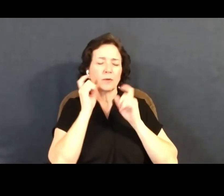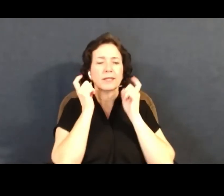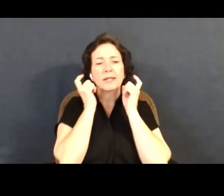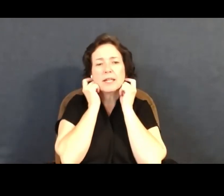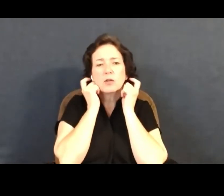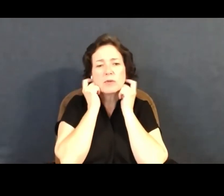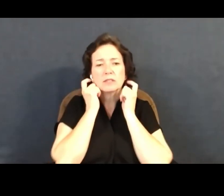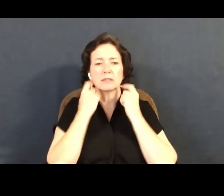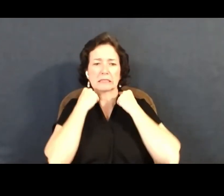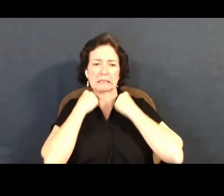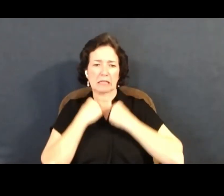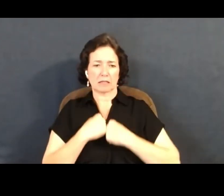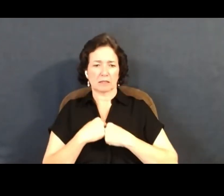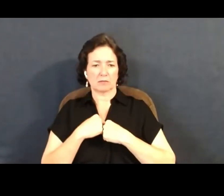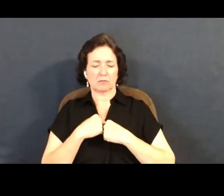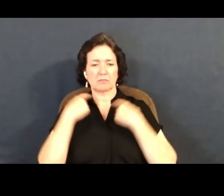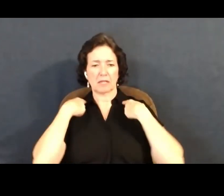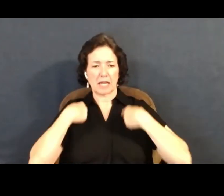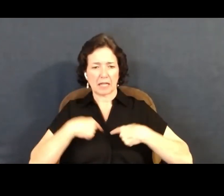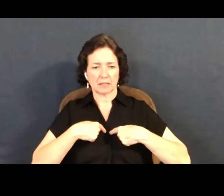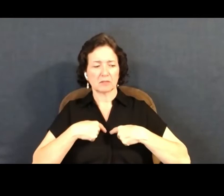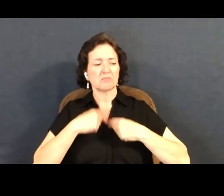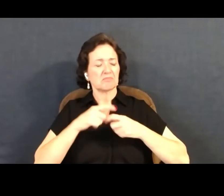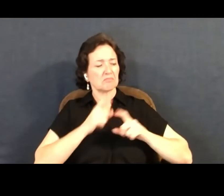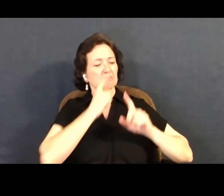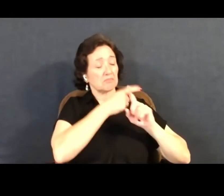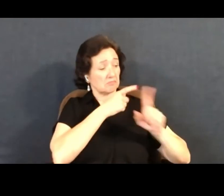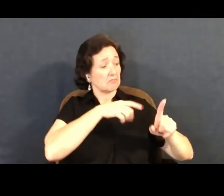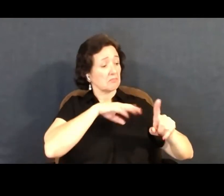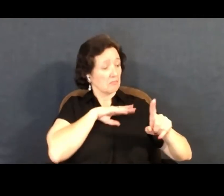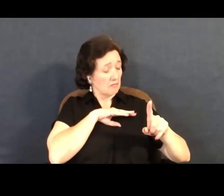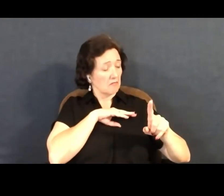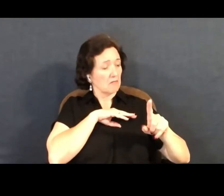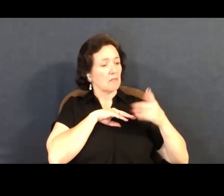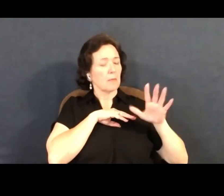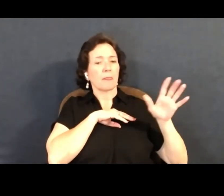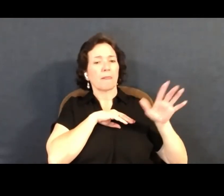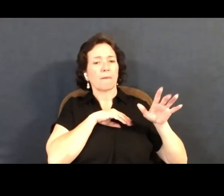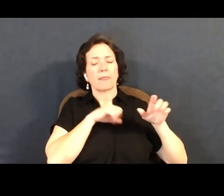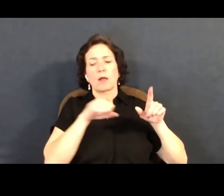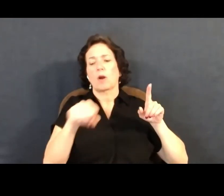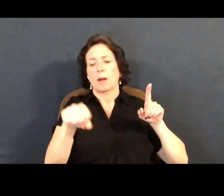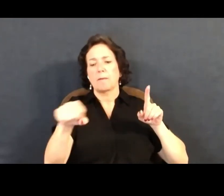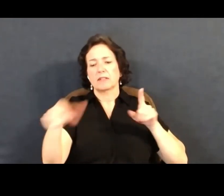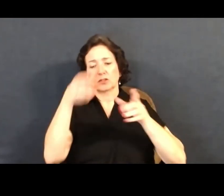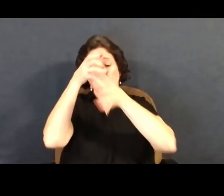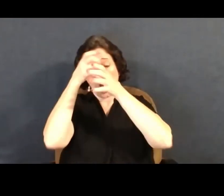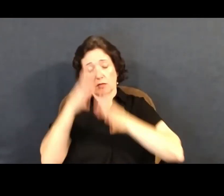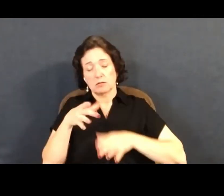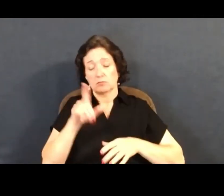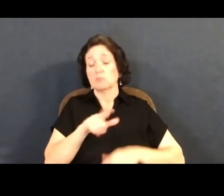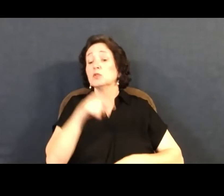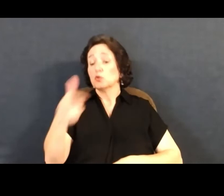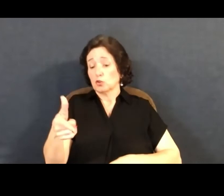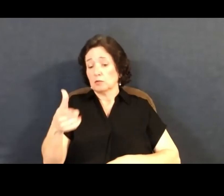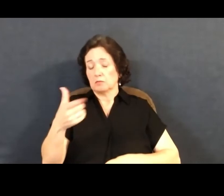earrings and a necklace. And when he was satisfied with the overall effect, he woke up the scholar. He said, it's your turn